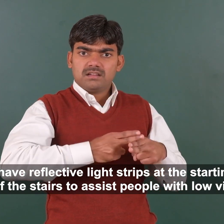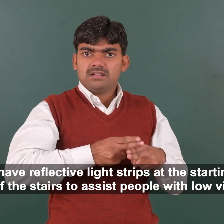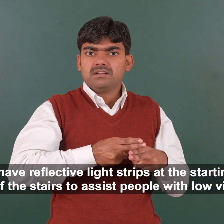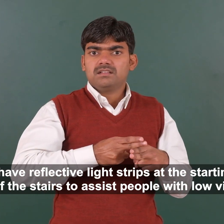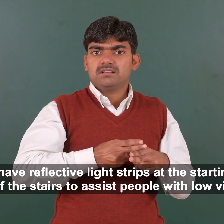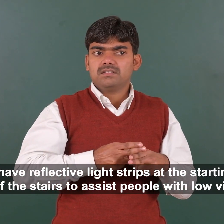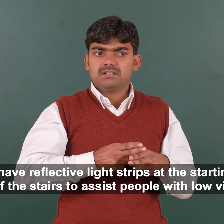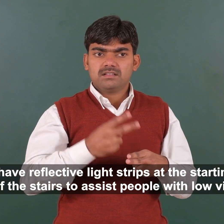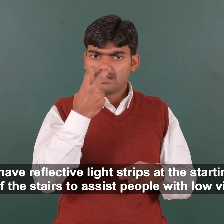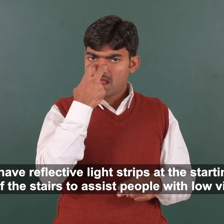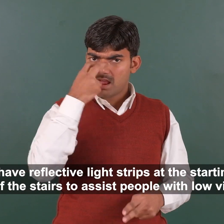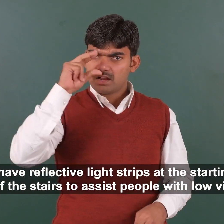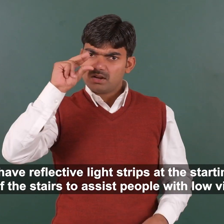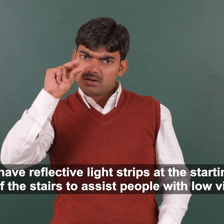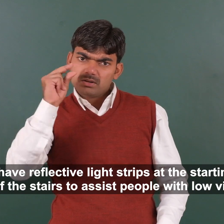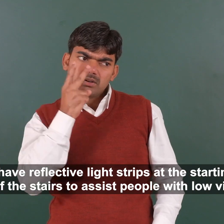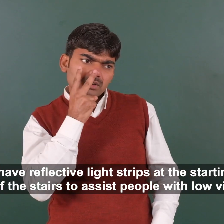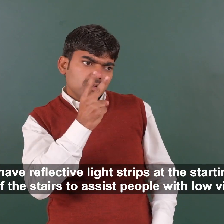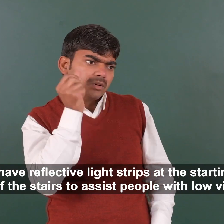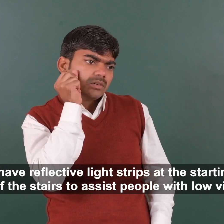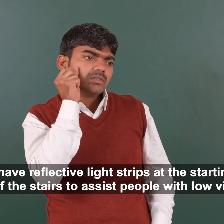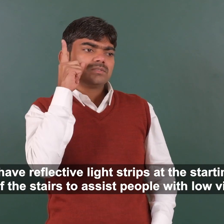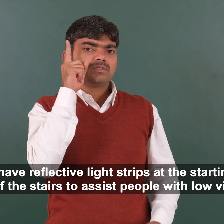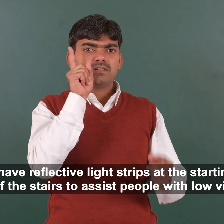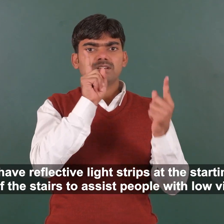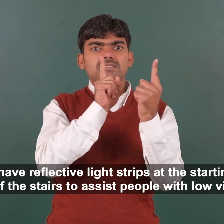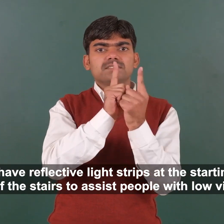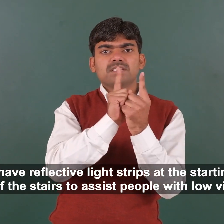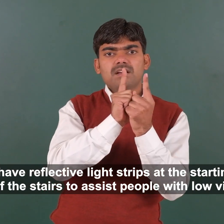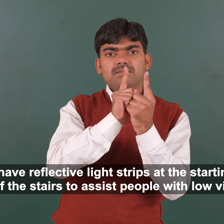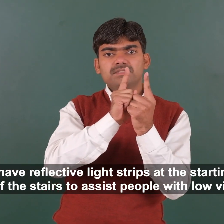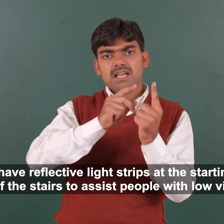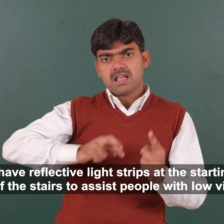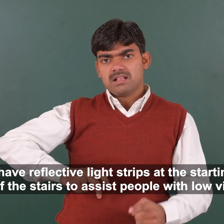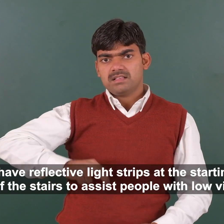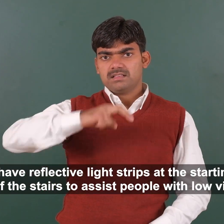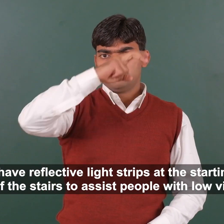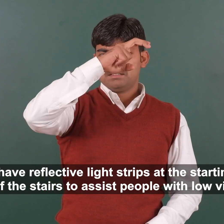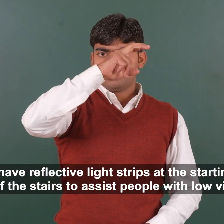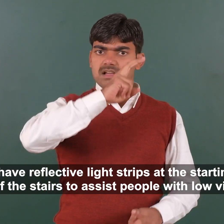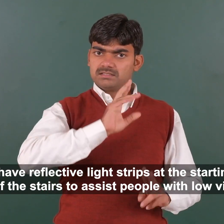the end of the stairs to assist people with low vision.